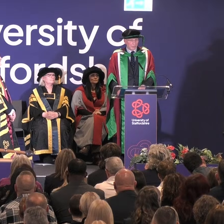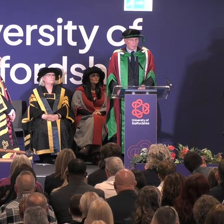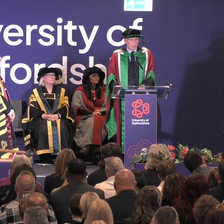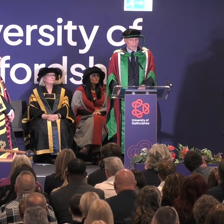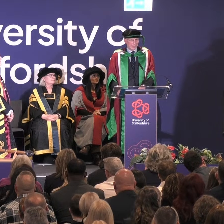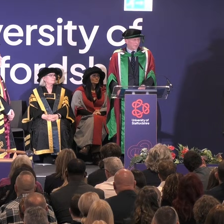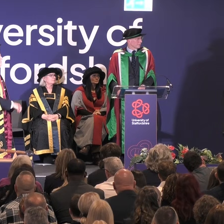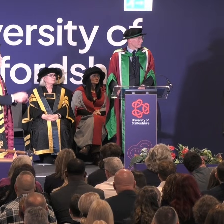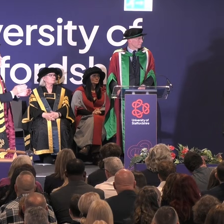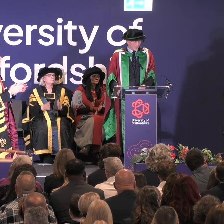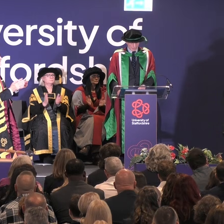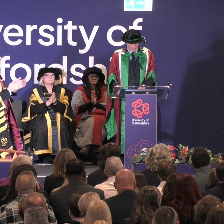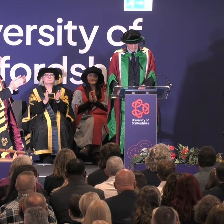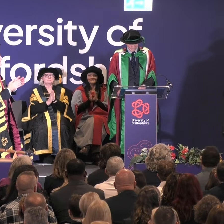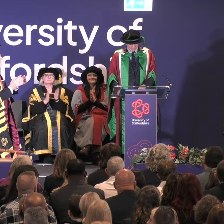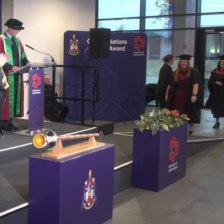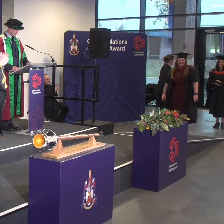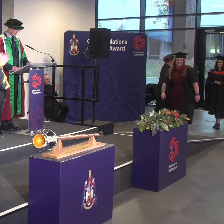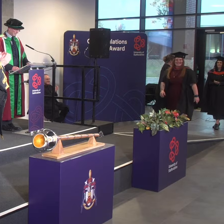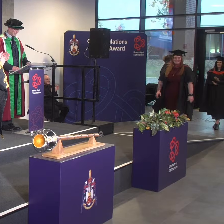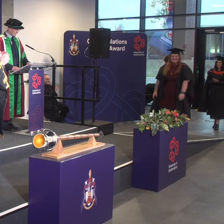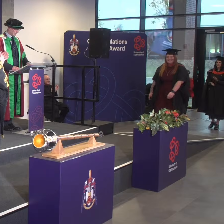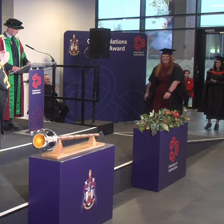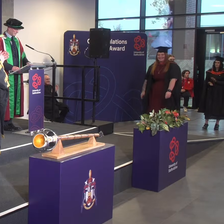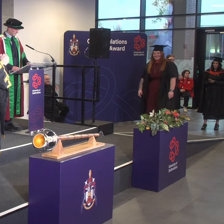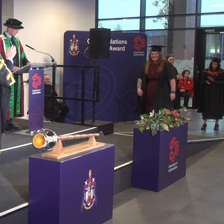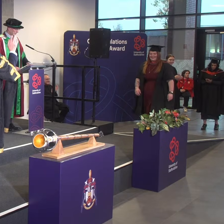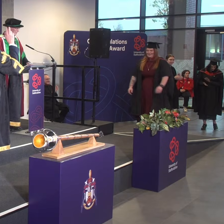Neve Plunkett.